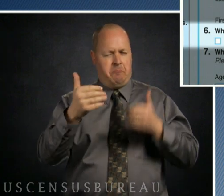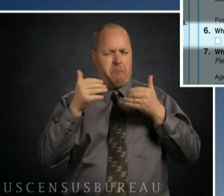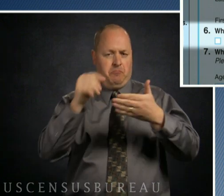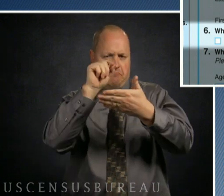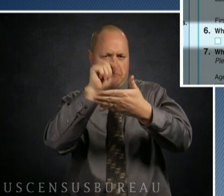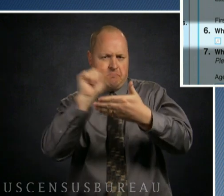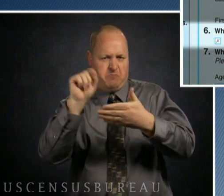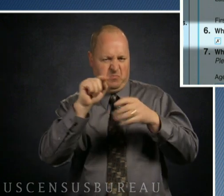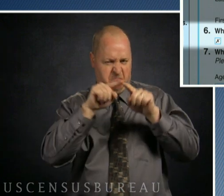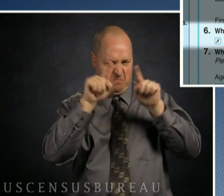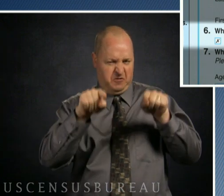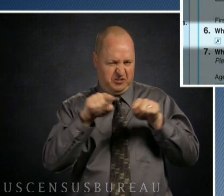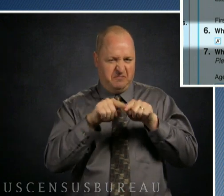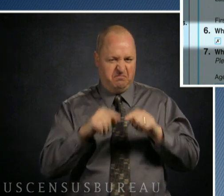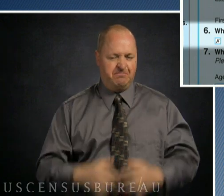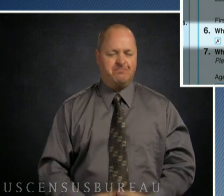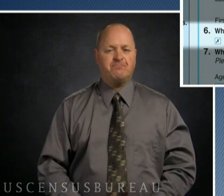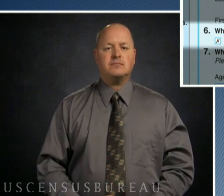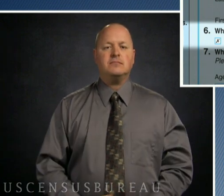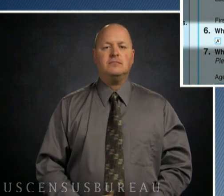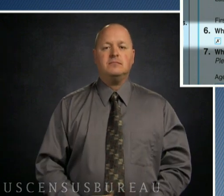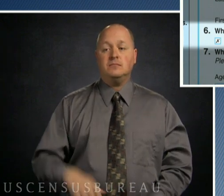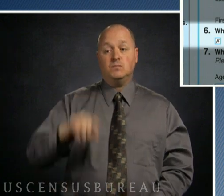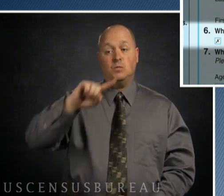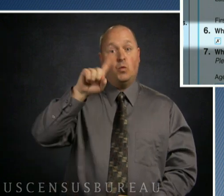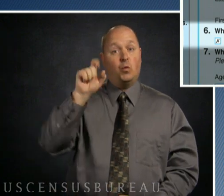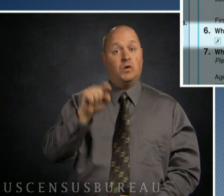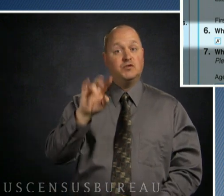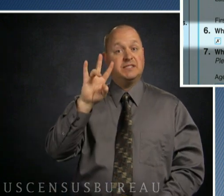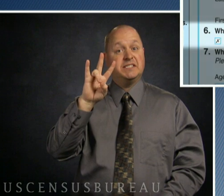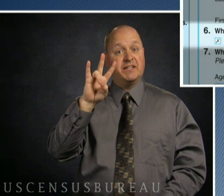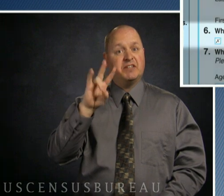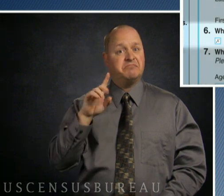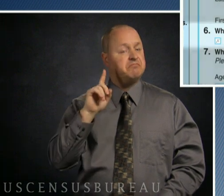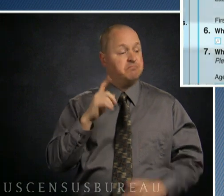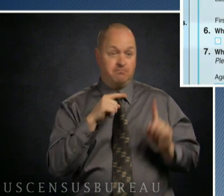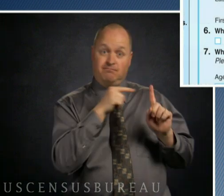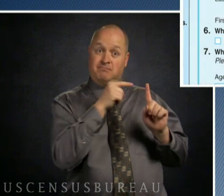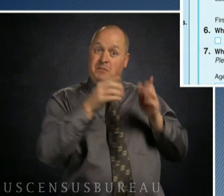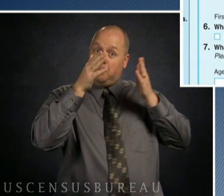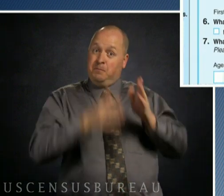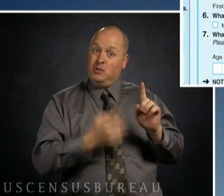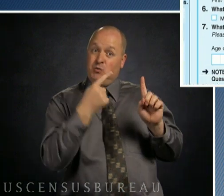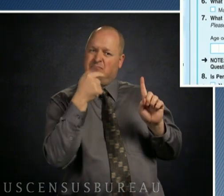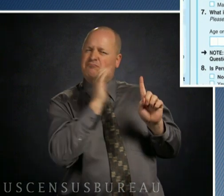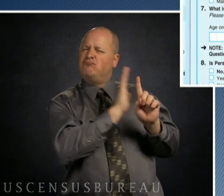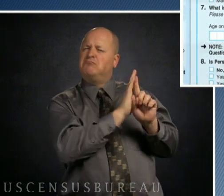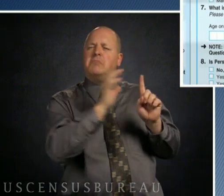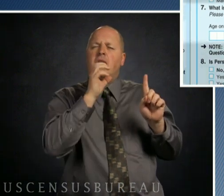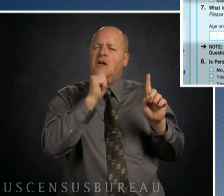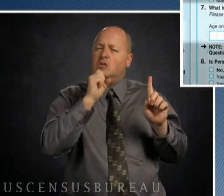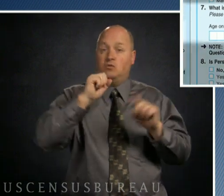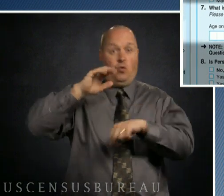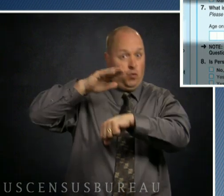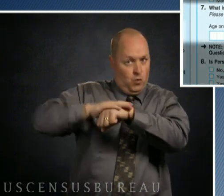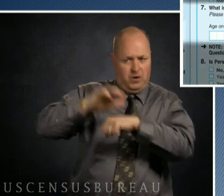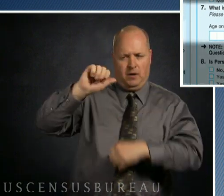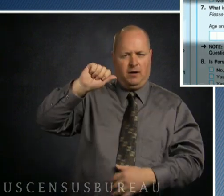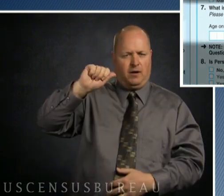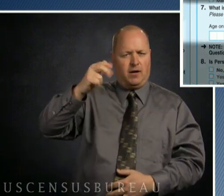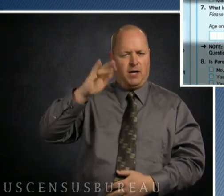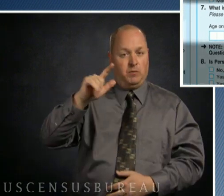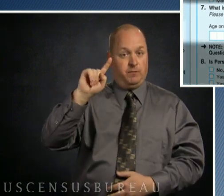box, male or female. Question 7 asks for person